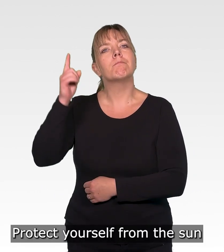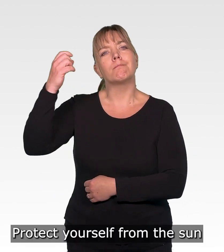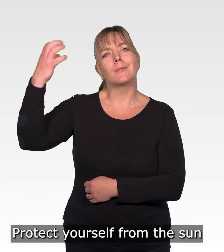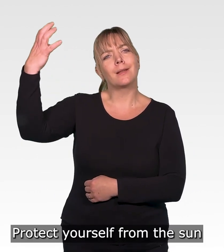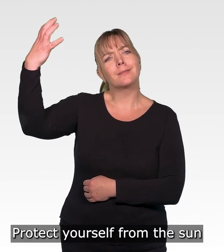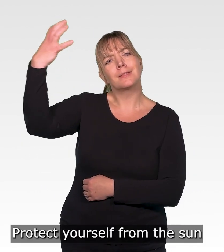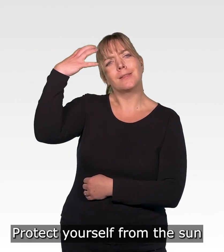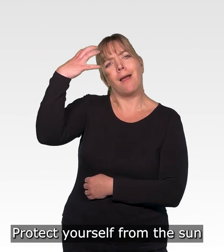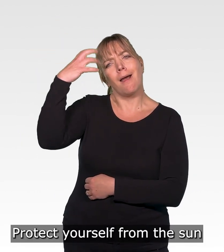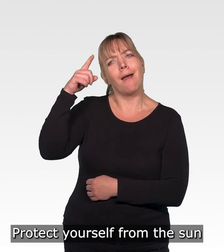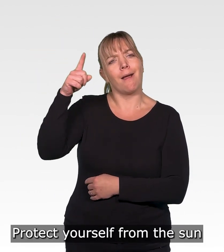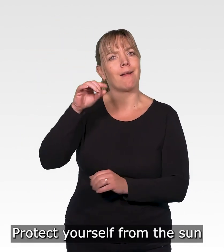Protect yourself from the sun.